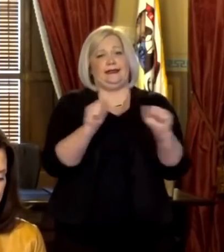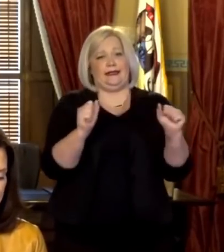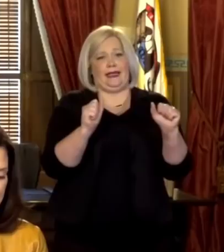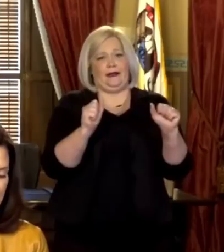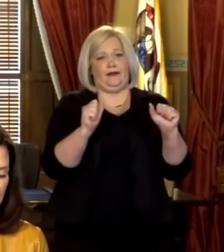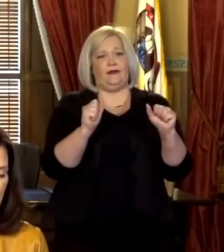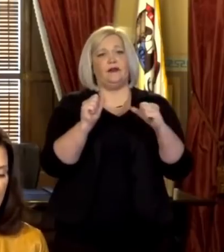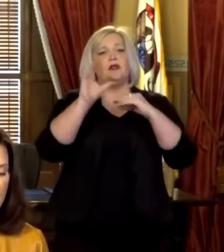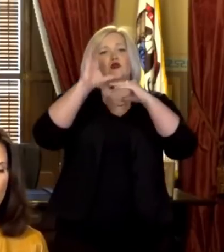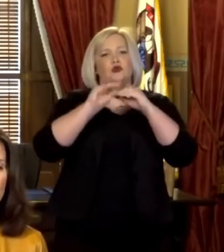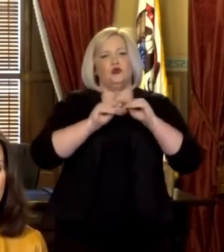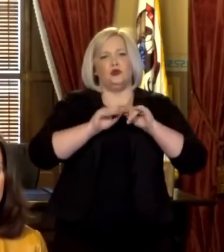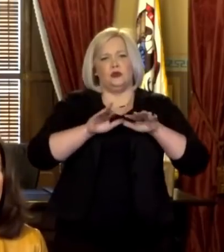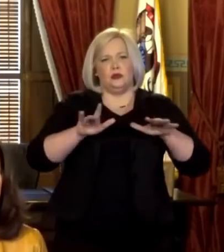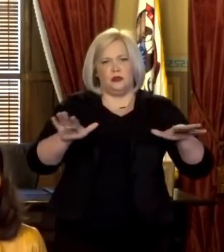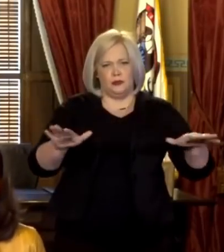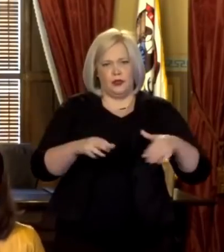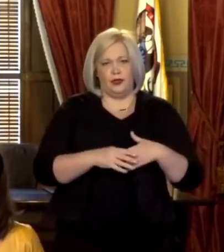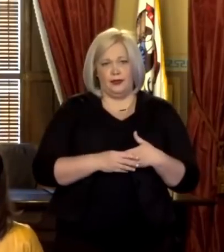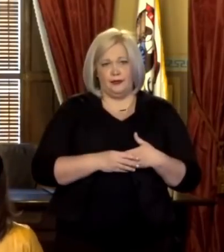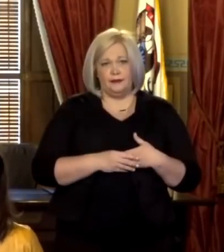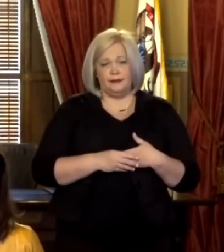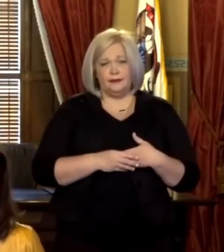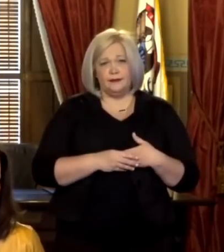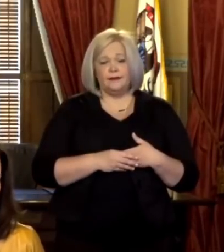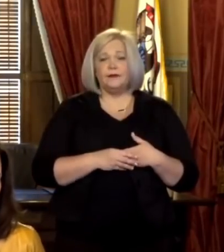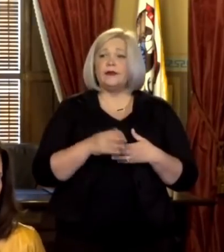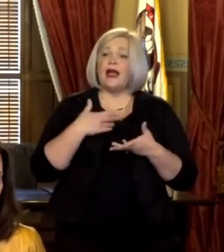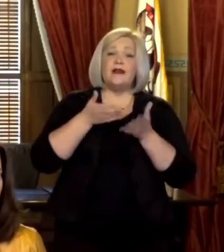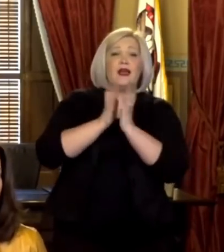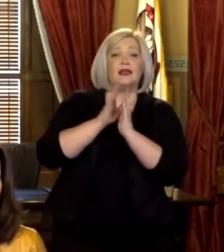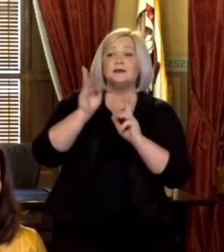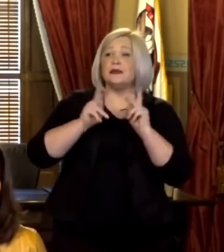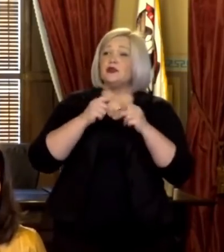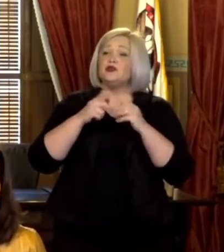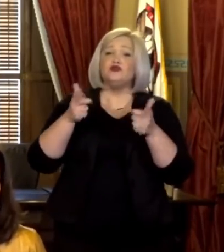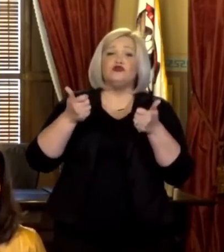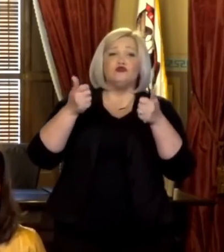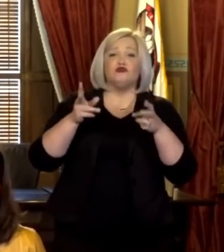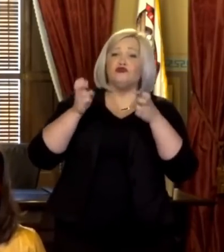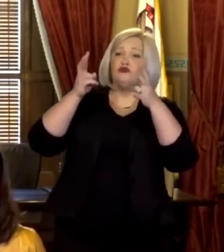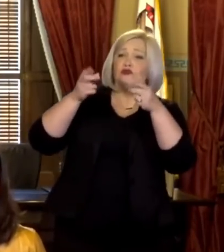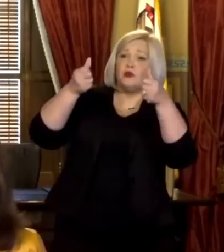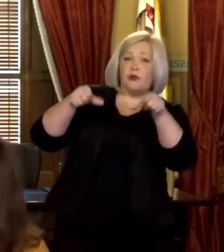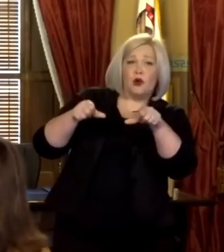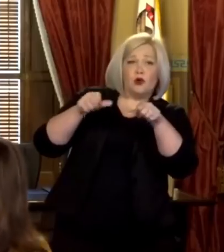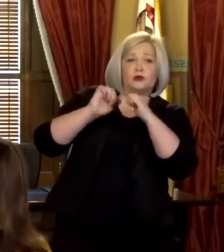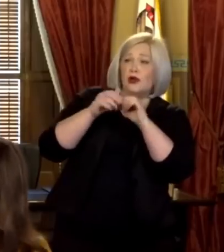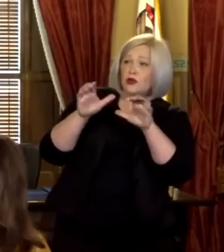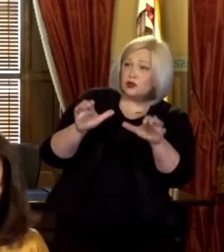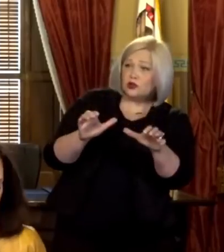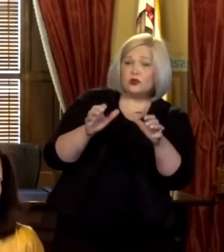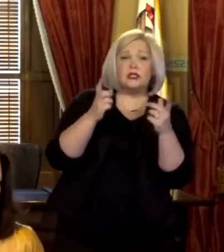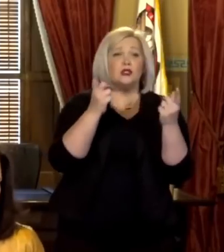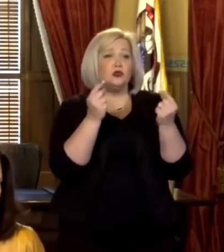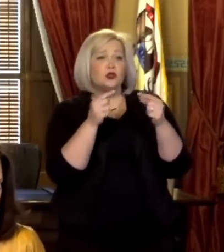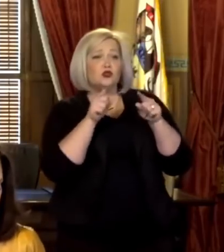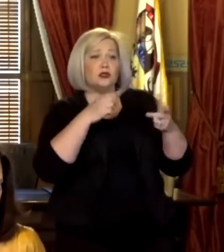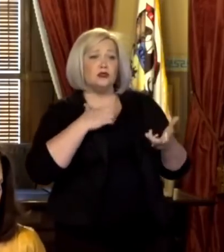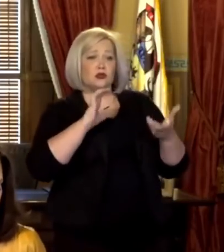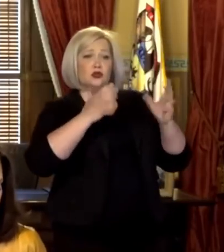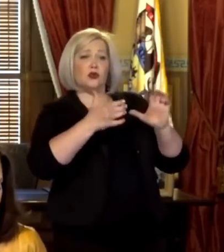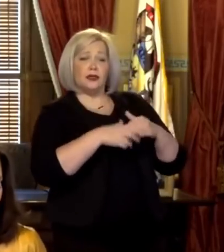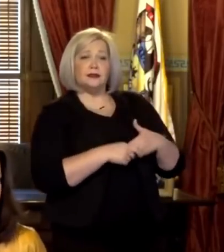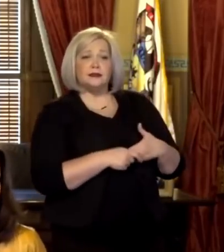spread. I've been asking people to post how they're doing and what they're doing and how they're doing their part during this